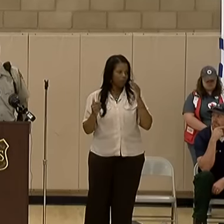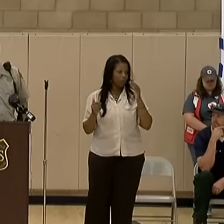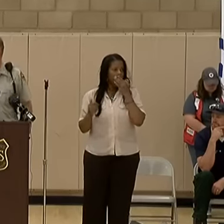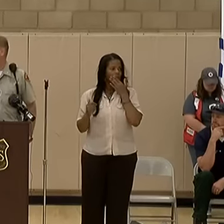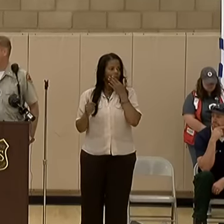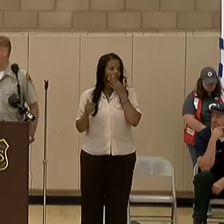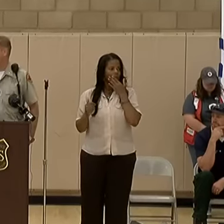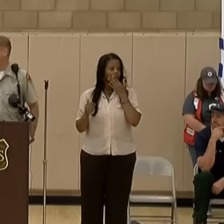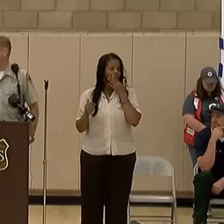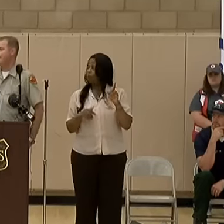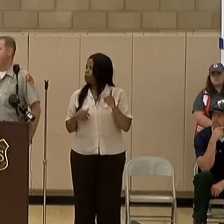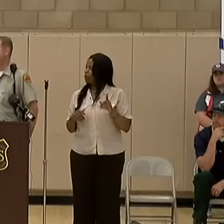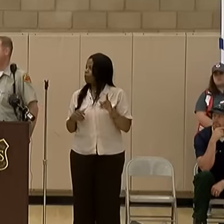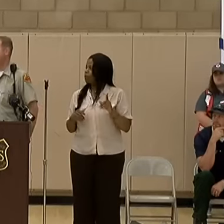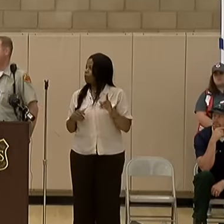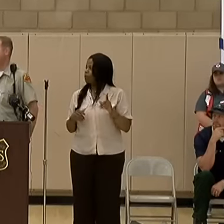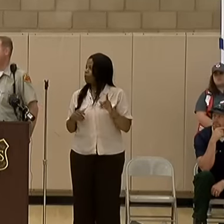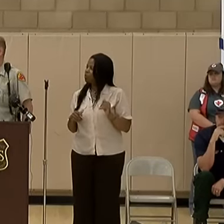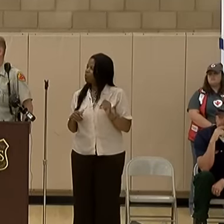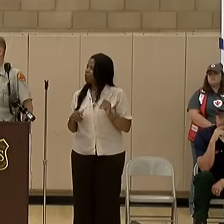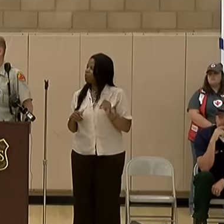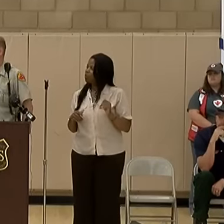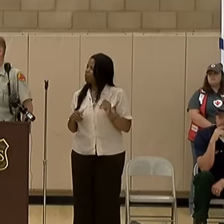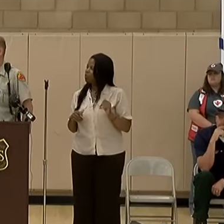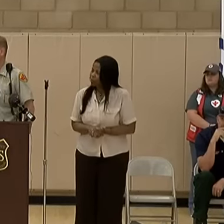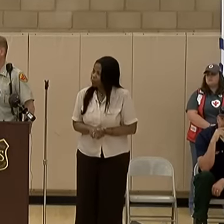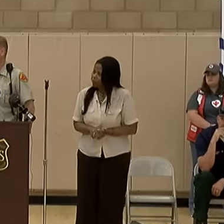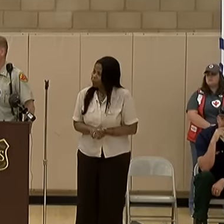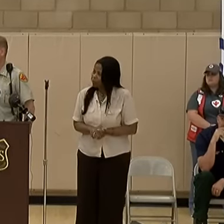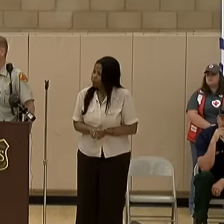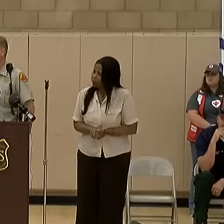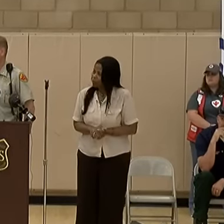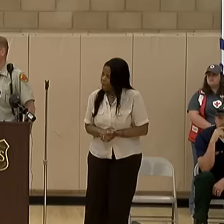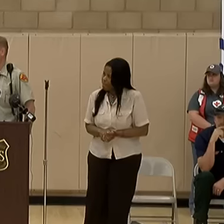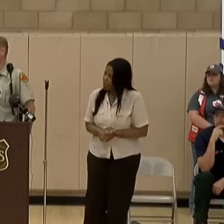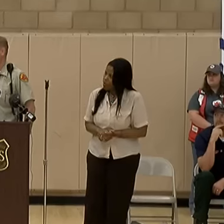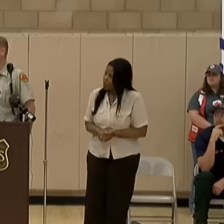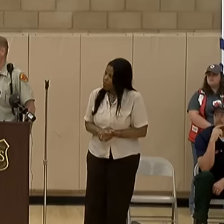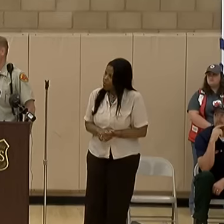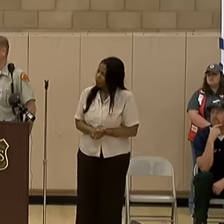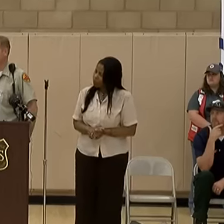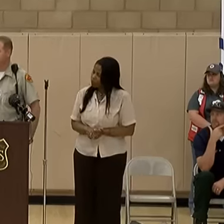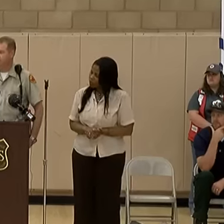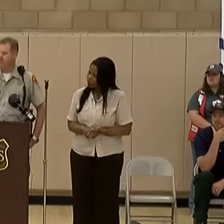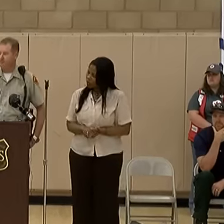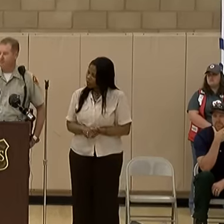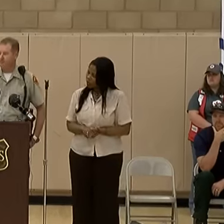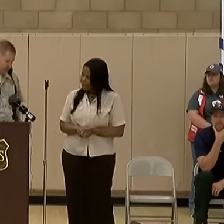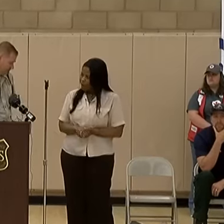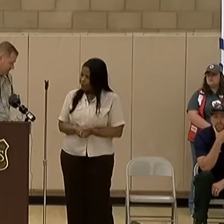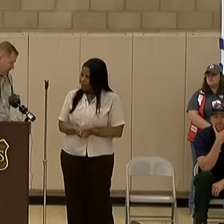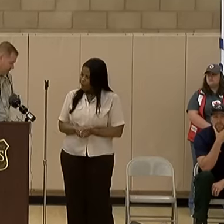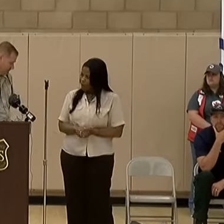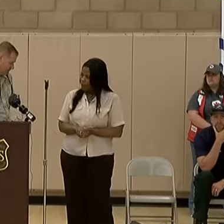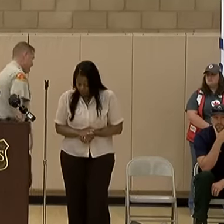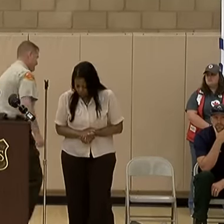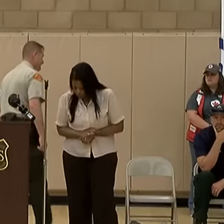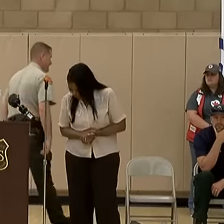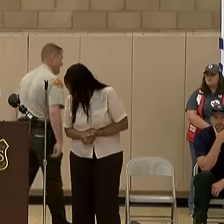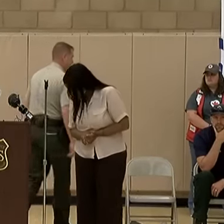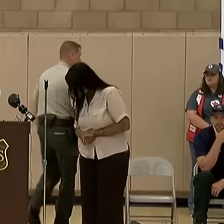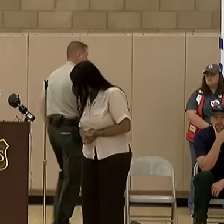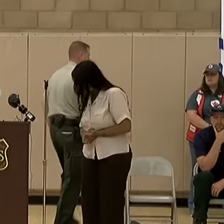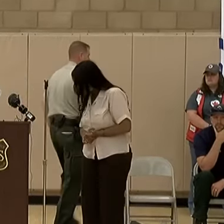Sir, question over here. I think we're all here for the same thing, most of us. You spoke earlier about a return